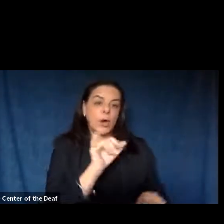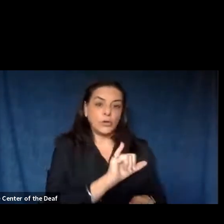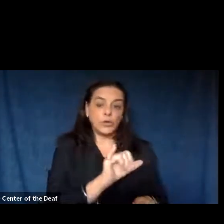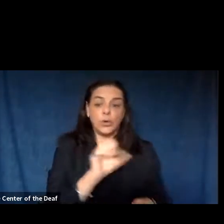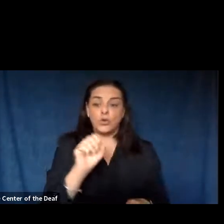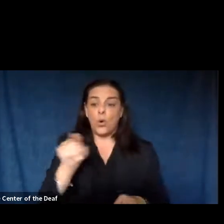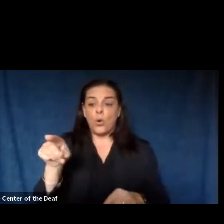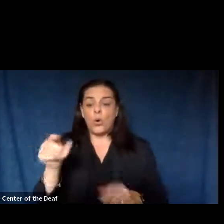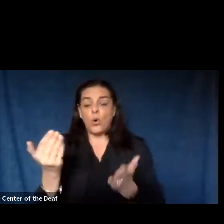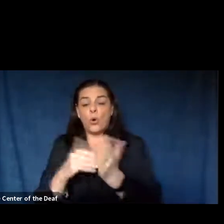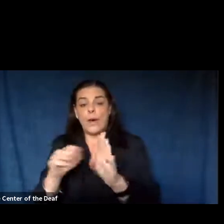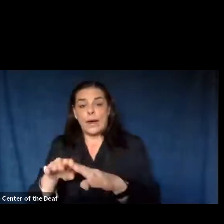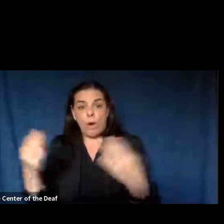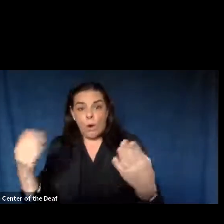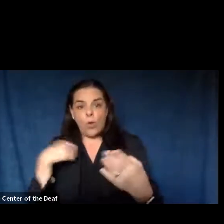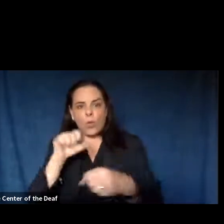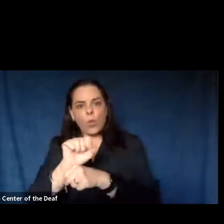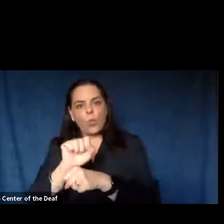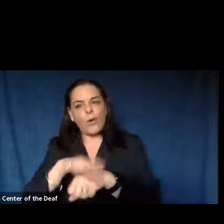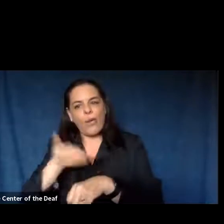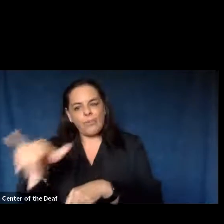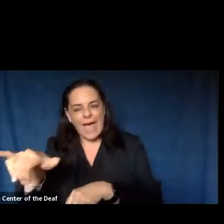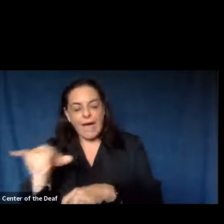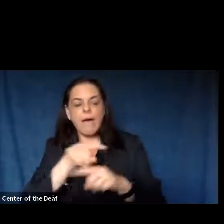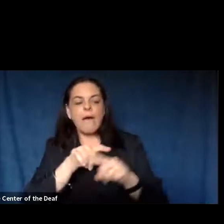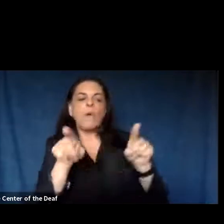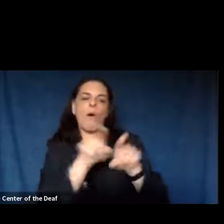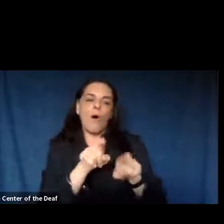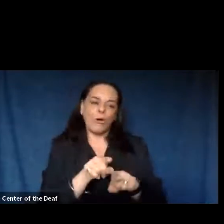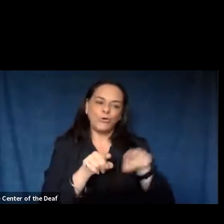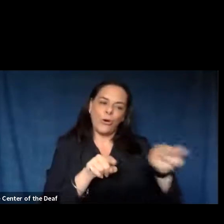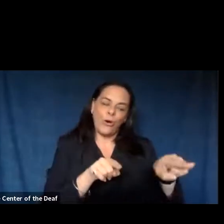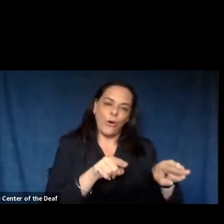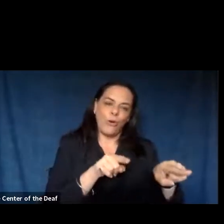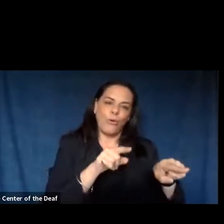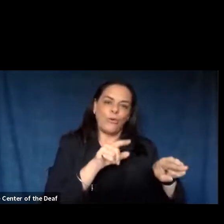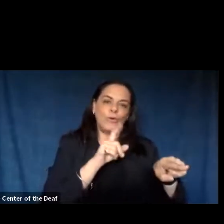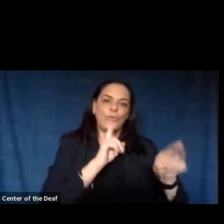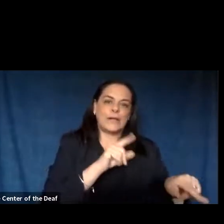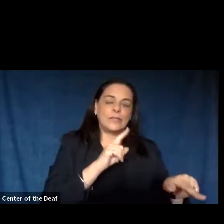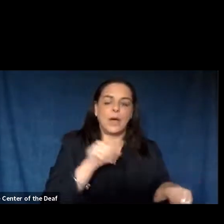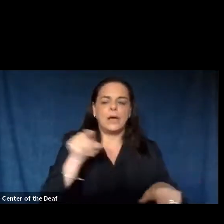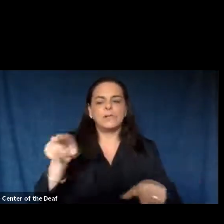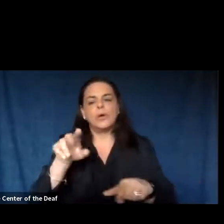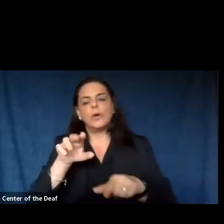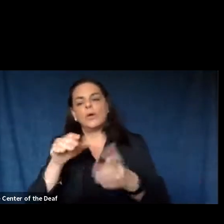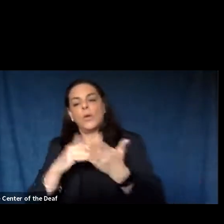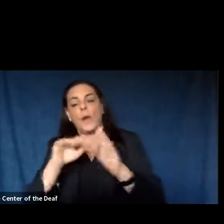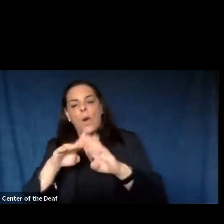is a part of what we're working on, but the other side is the response side. Reopening is different for us